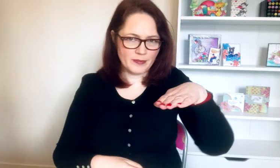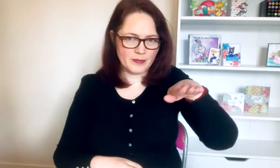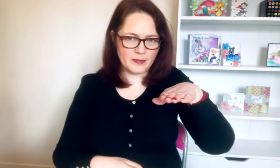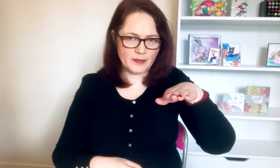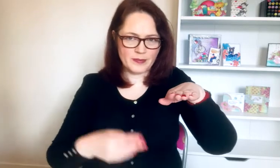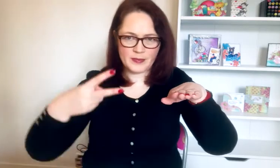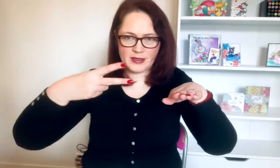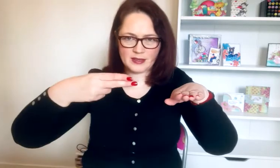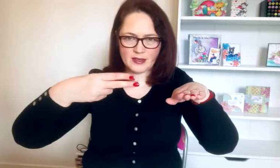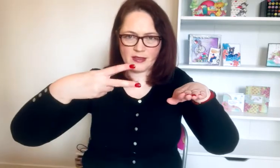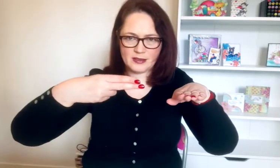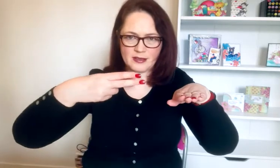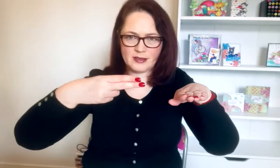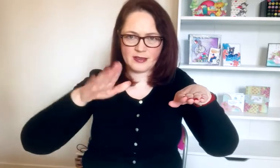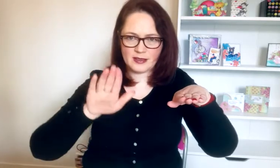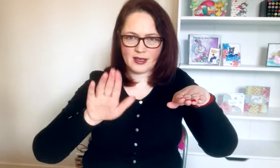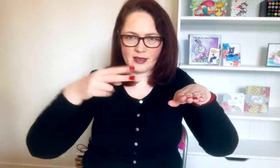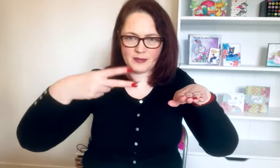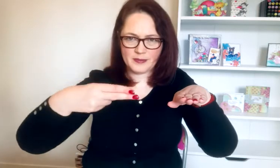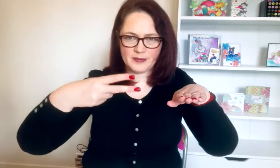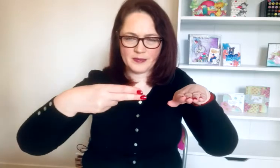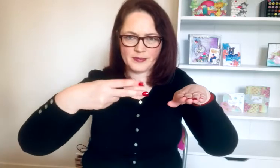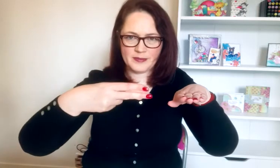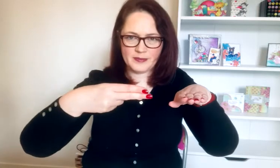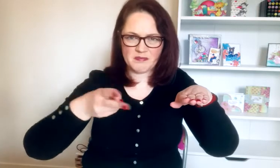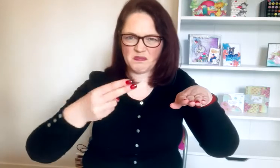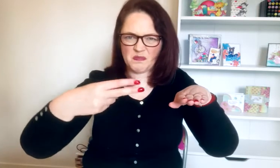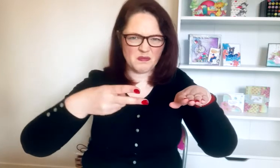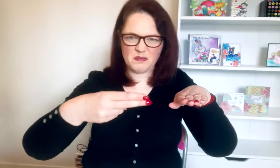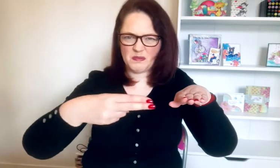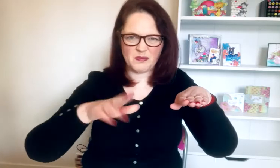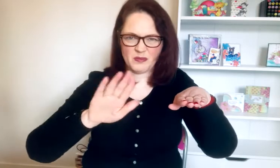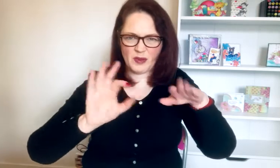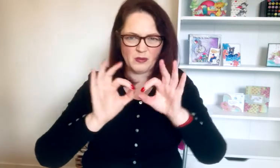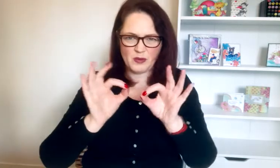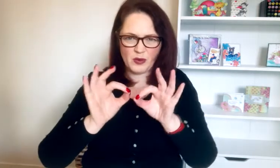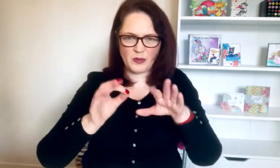So we don't move the paper, we don't move the scissors, we move the paper.